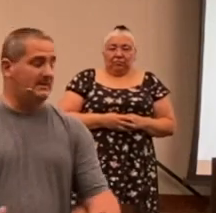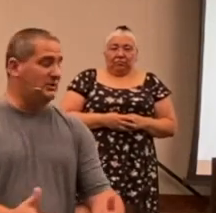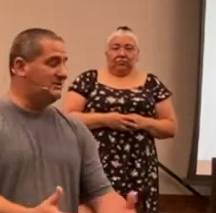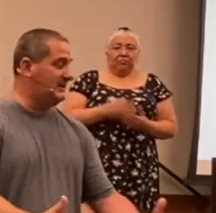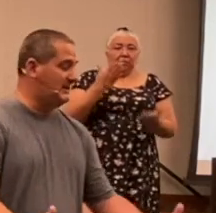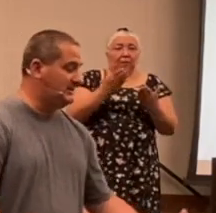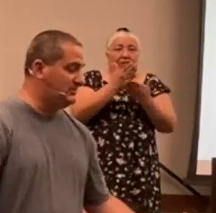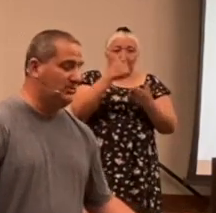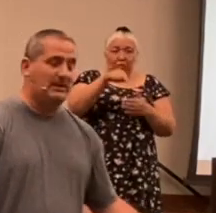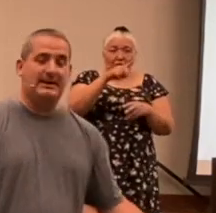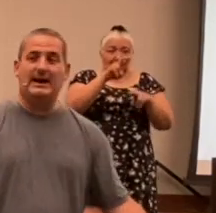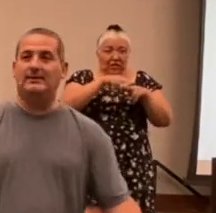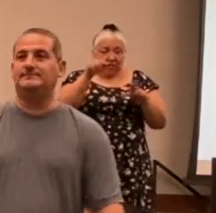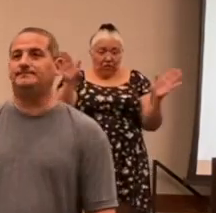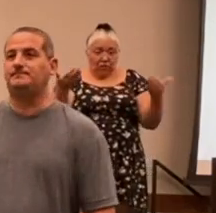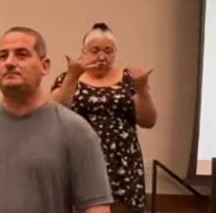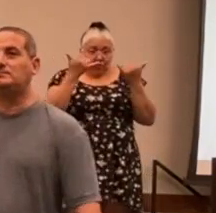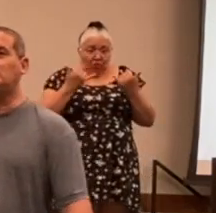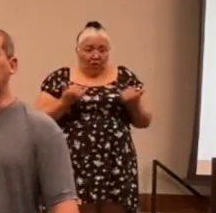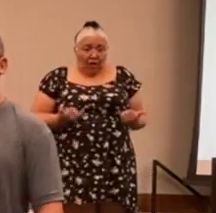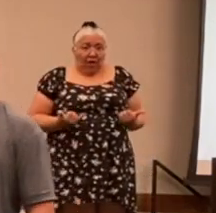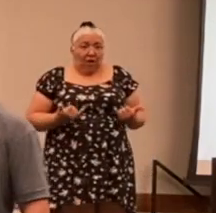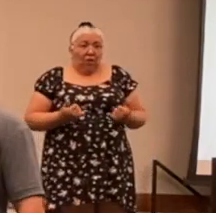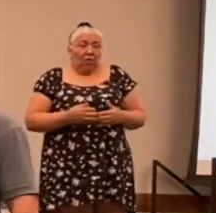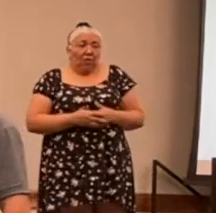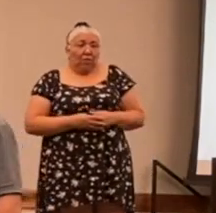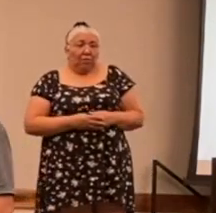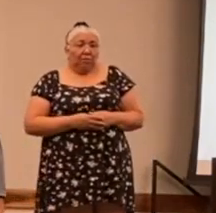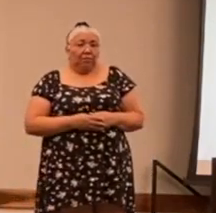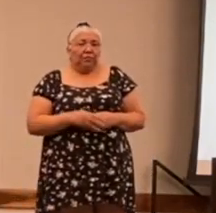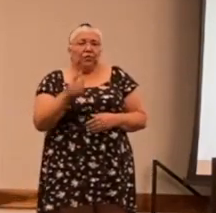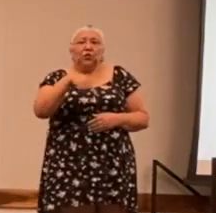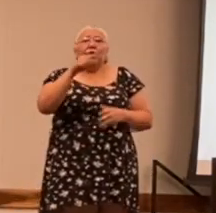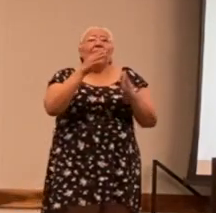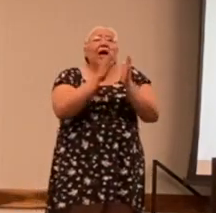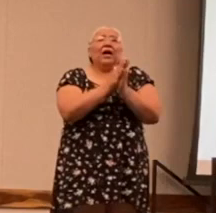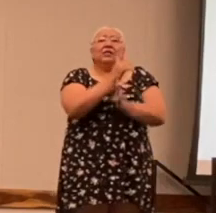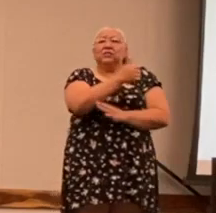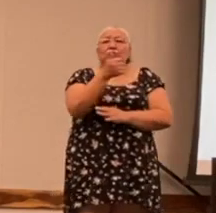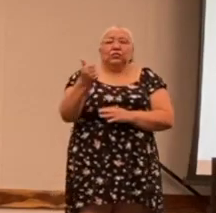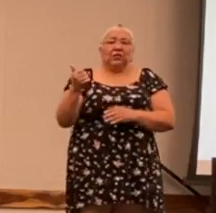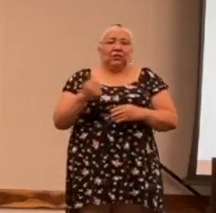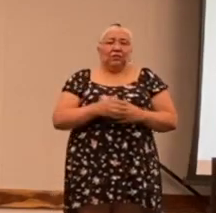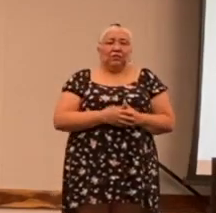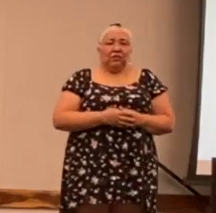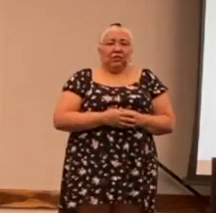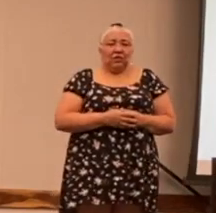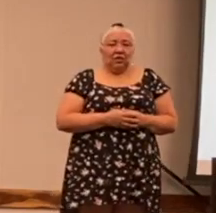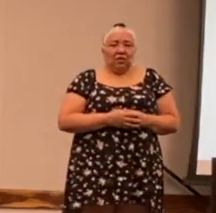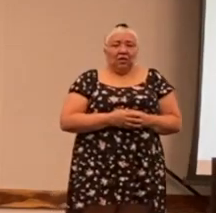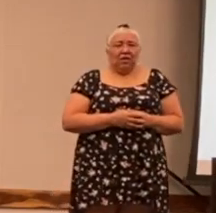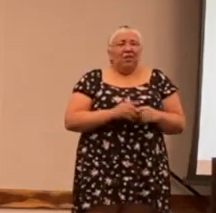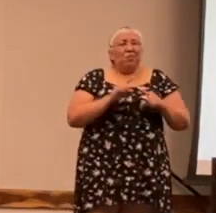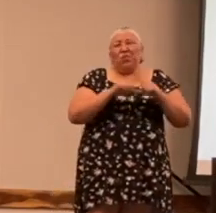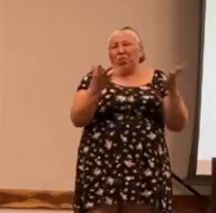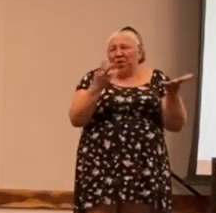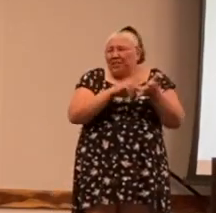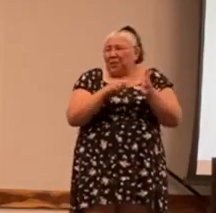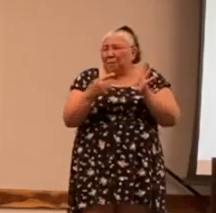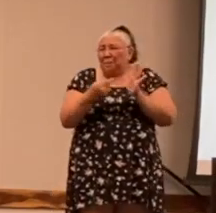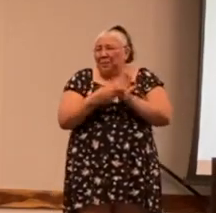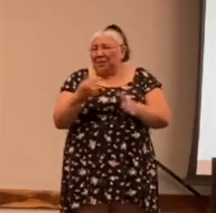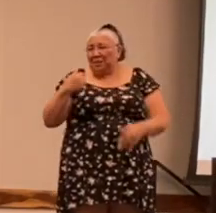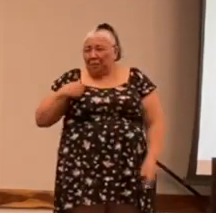Maybe some of you are sitting in this room right now and you're asking yourself, but what does that mean to